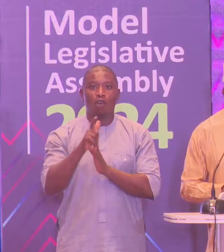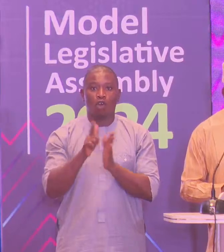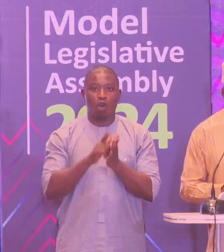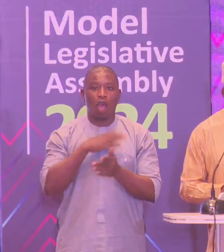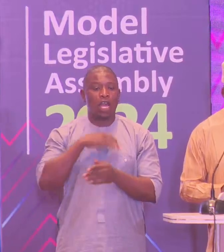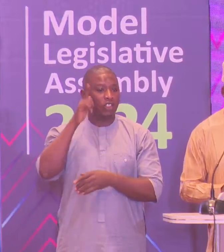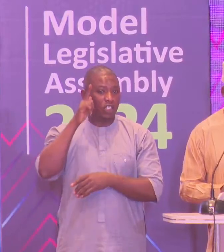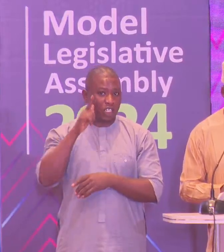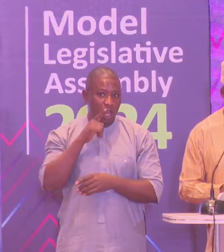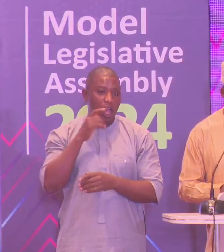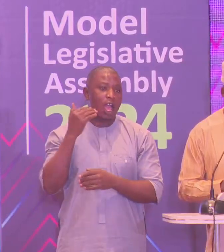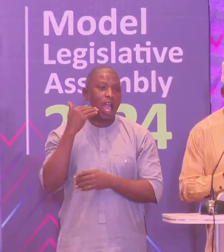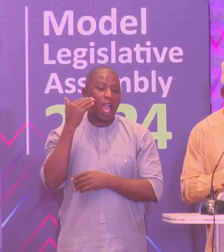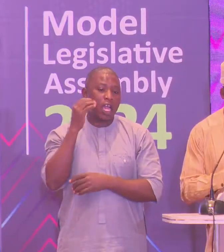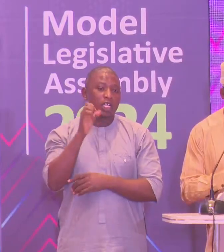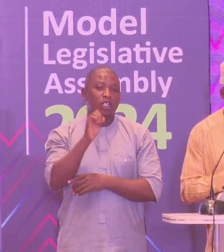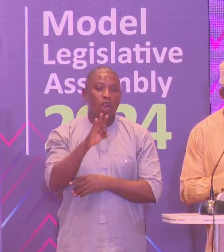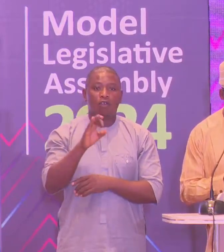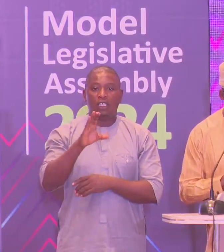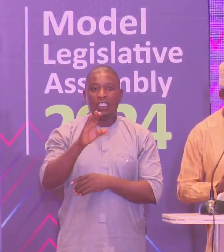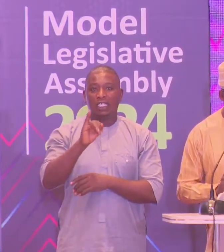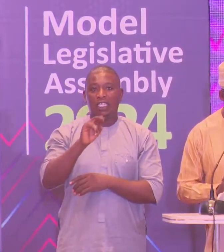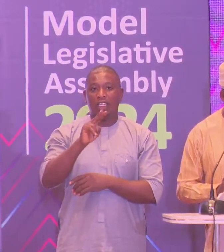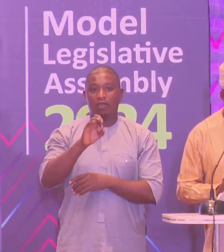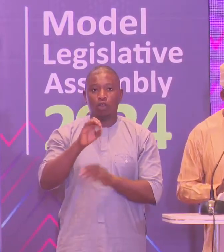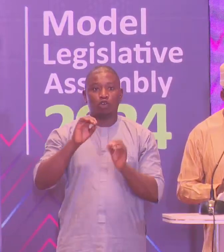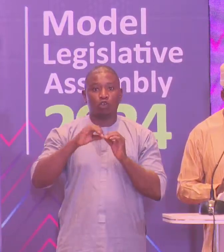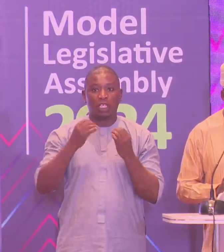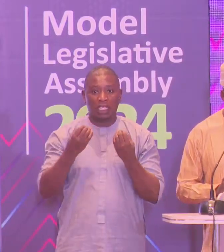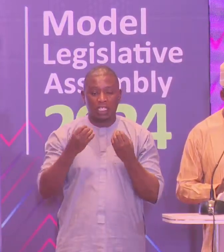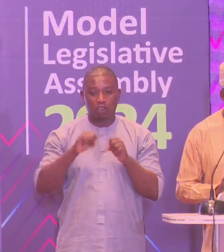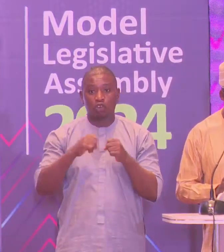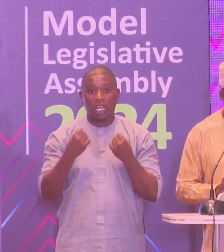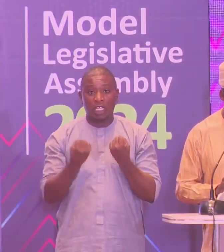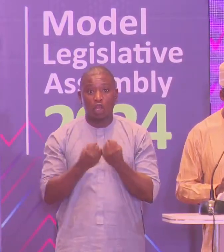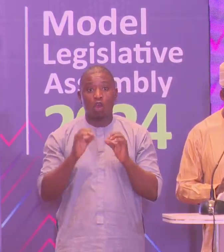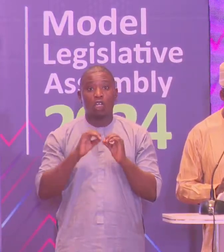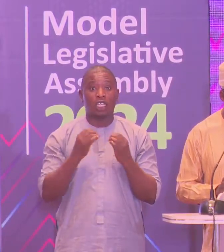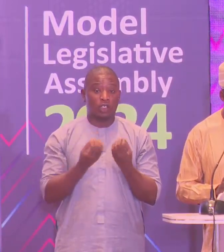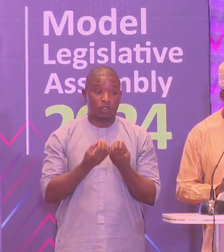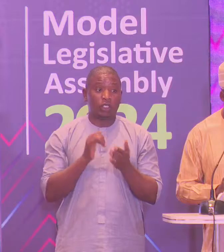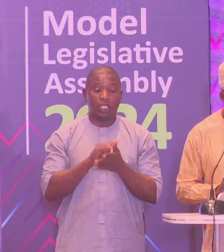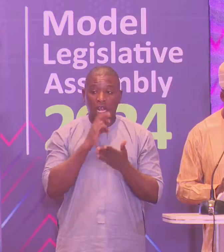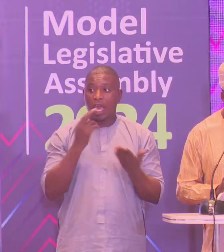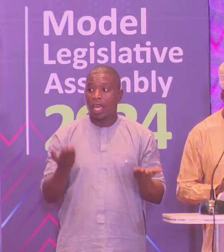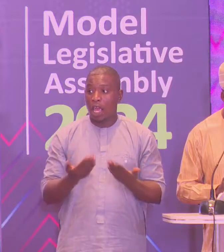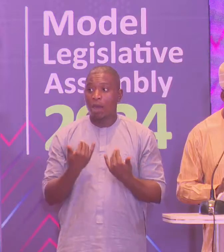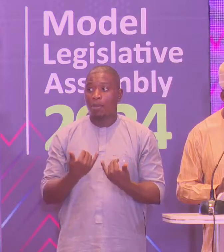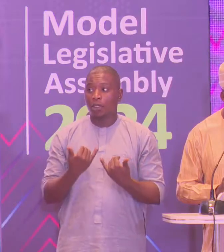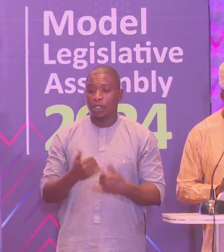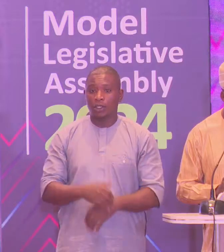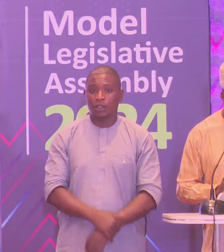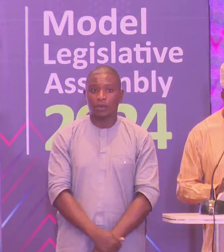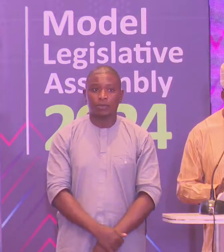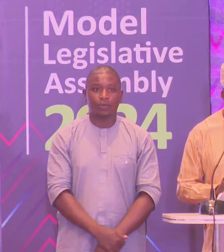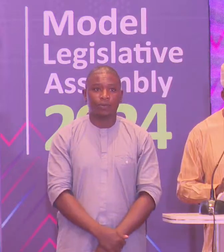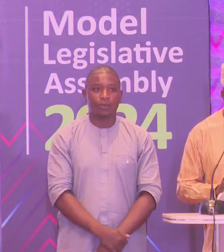heads of civil society organizations and non-governmental organizations here present,